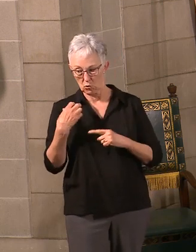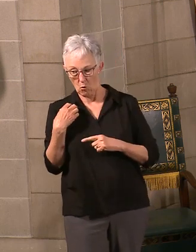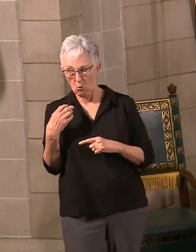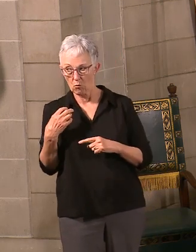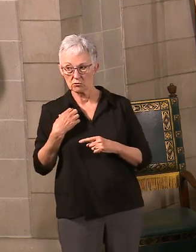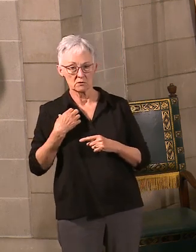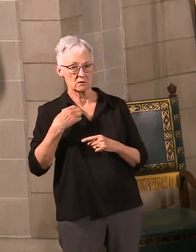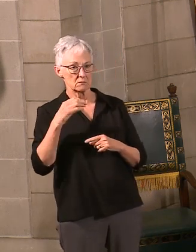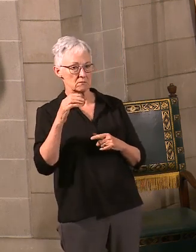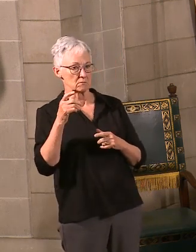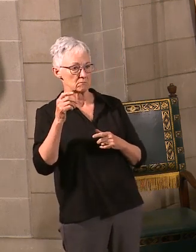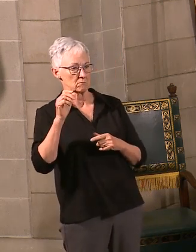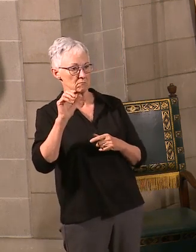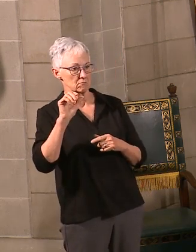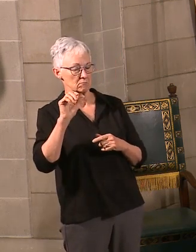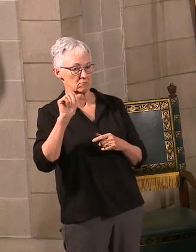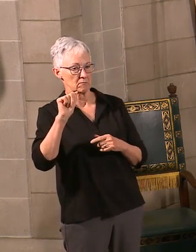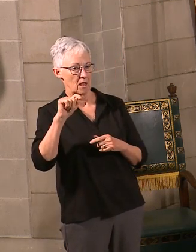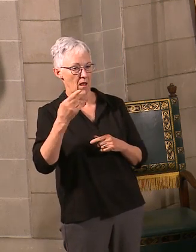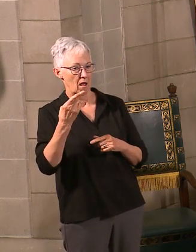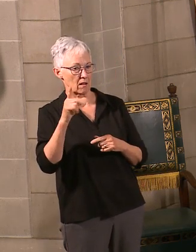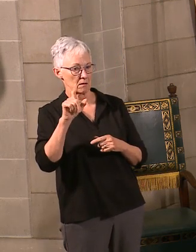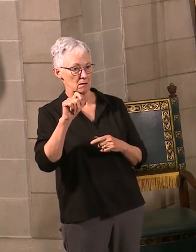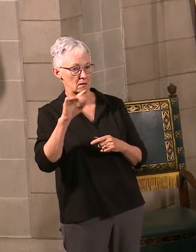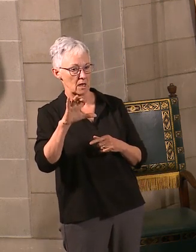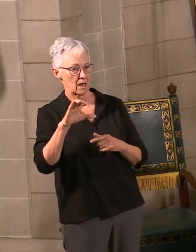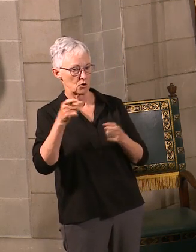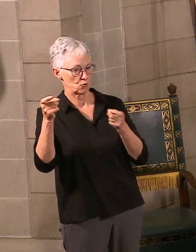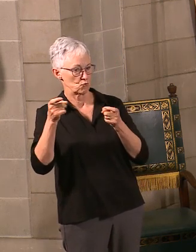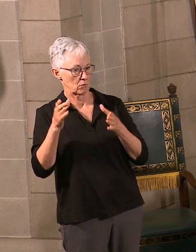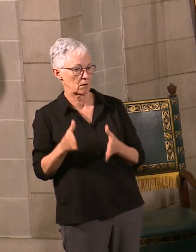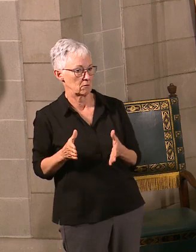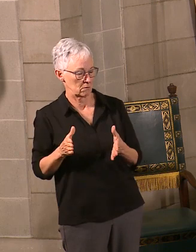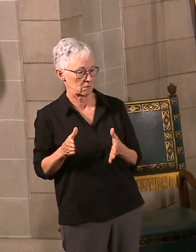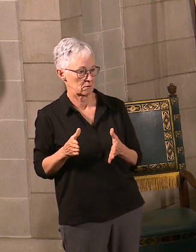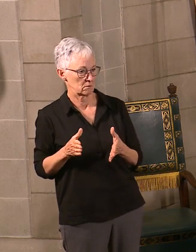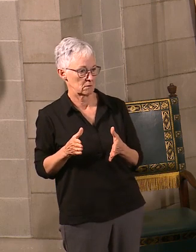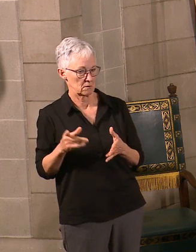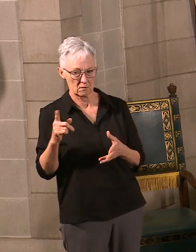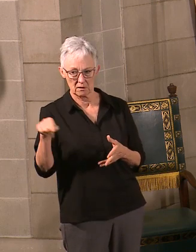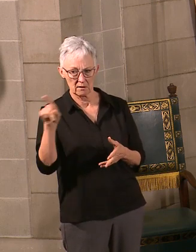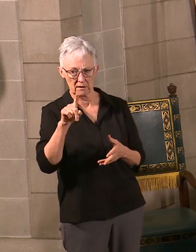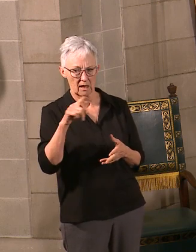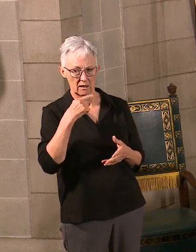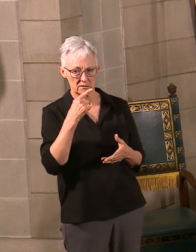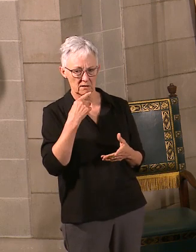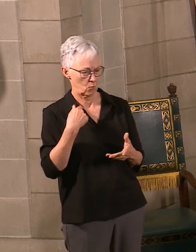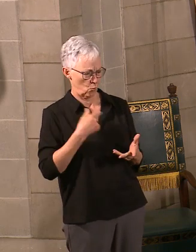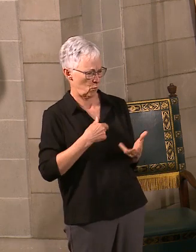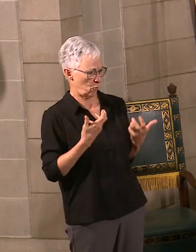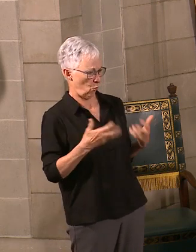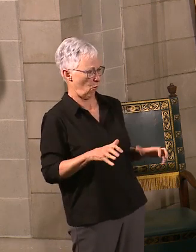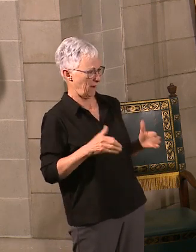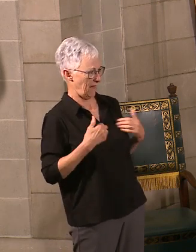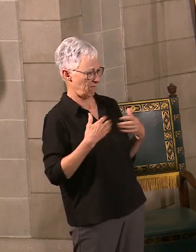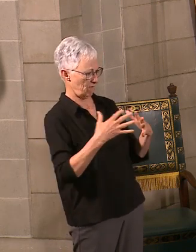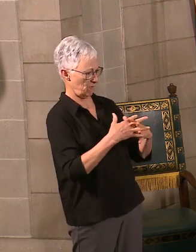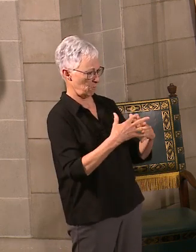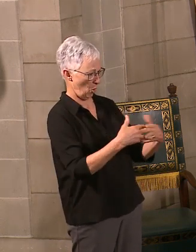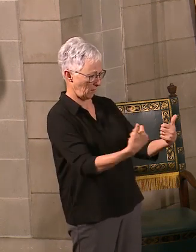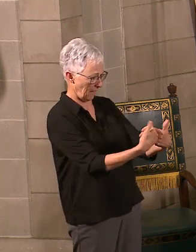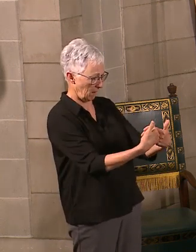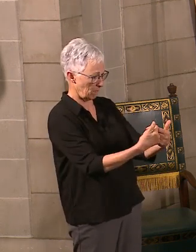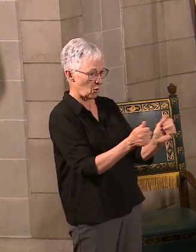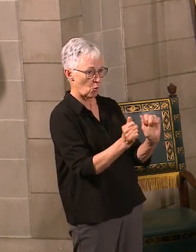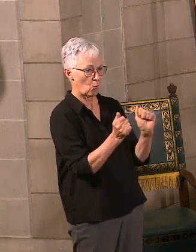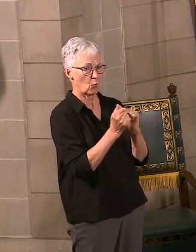is, first of all, they don't believe football should be played in front of empty stadiums. The fans are part of the college football experience.